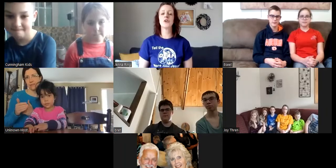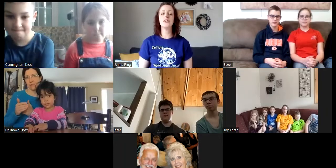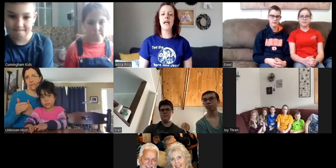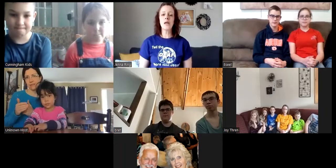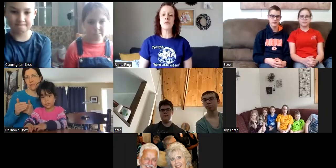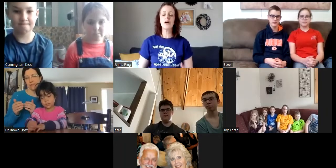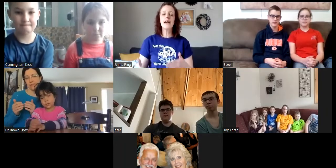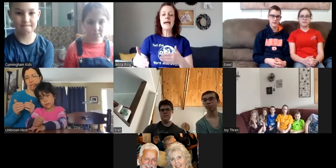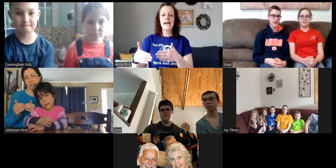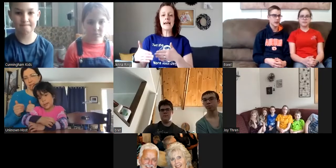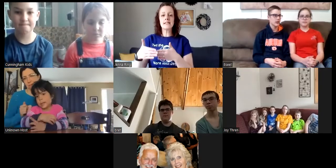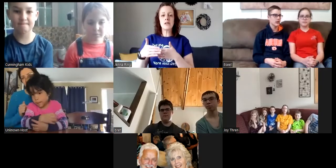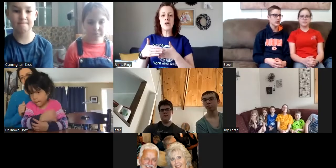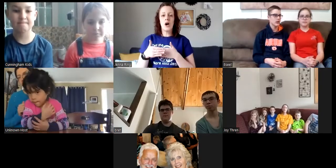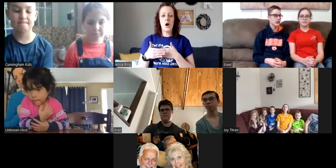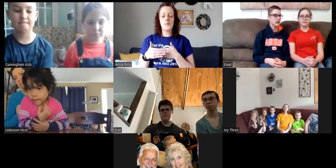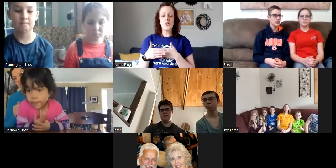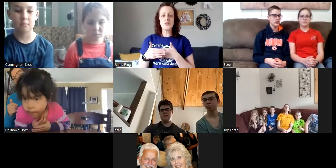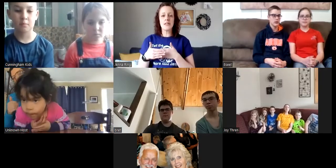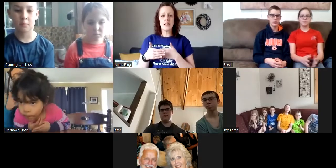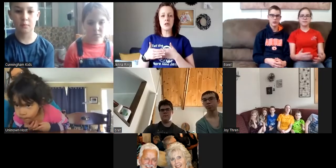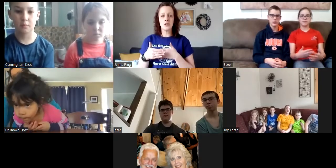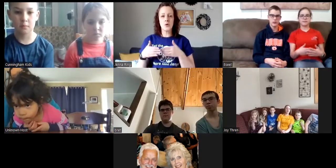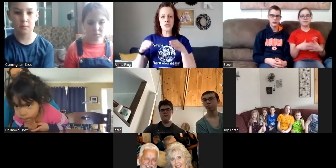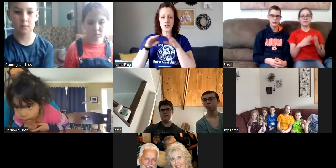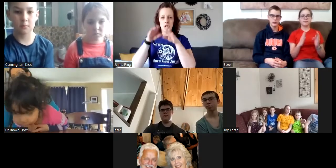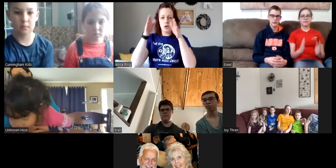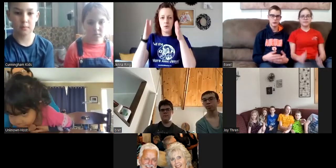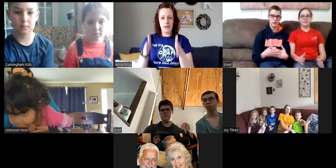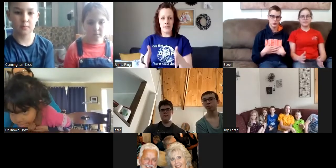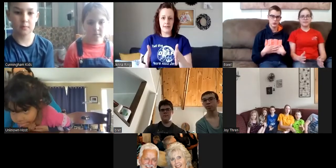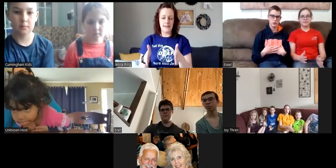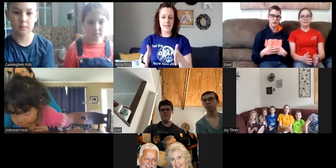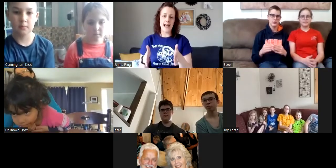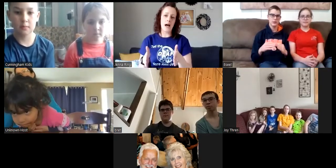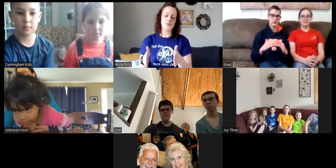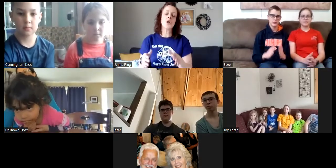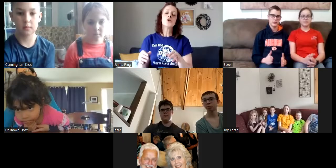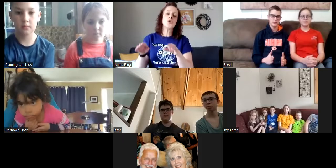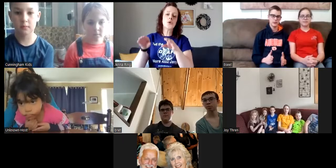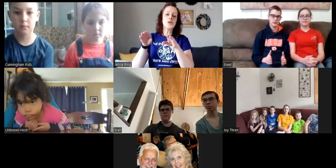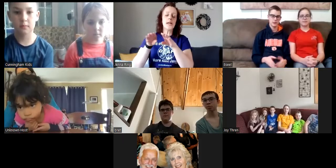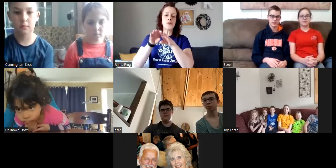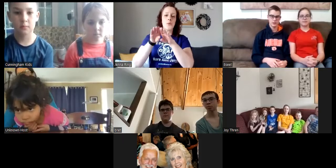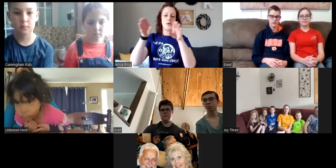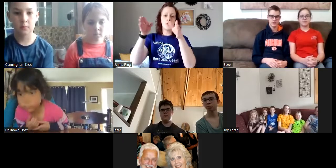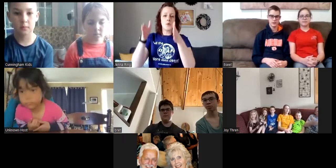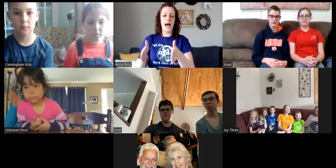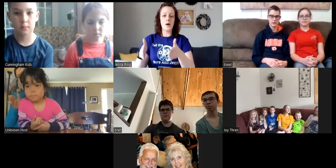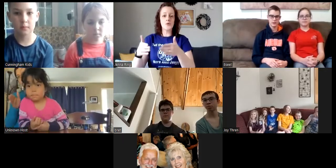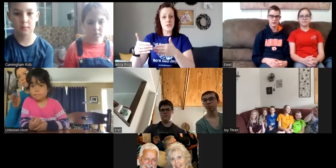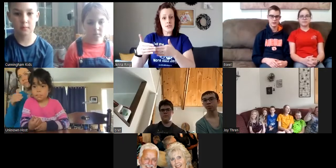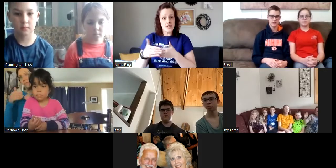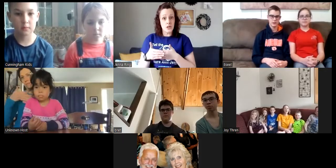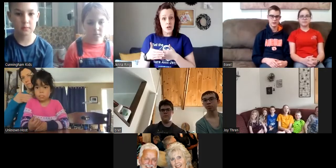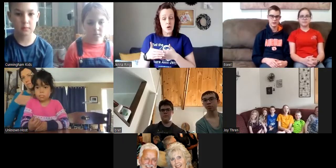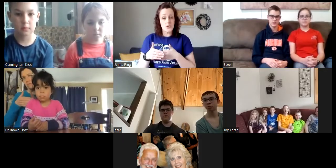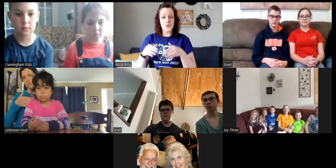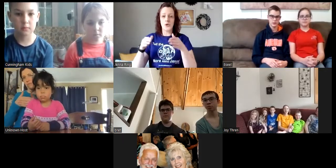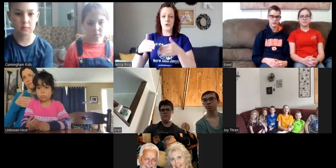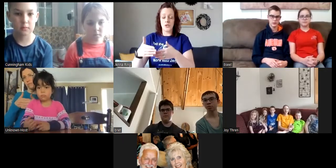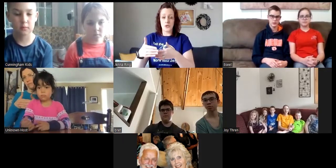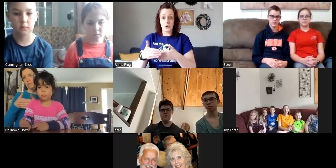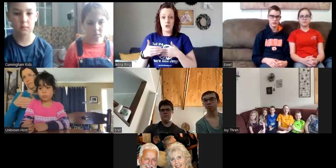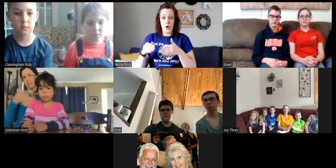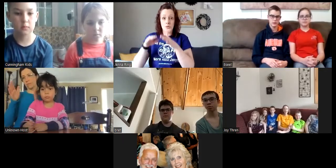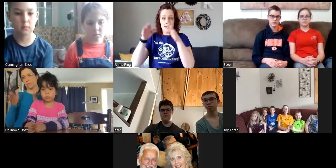right, so your neighbor is a person that's close to you and lives in the house. So you can do it either way. You can do house that's close,